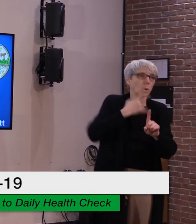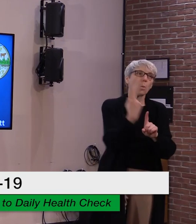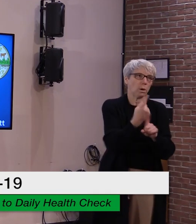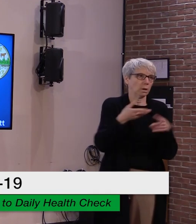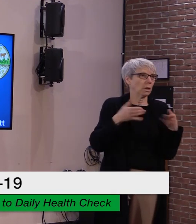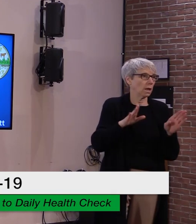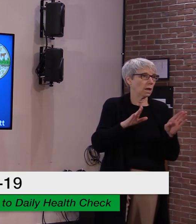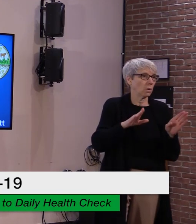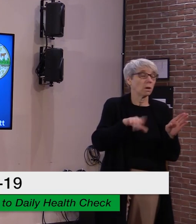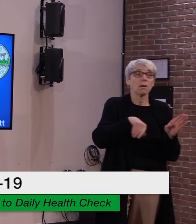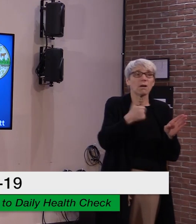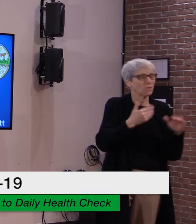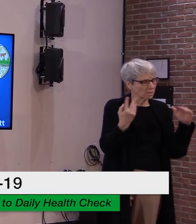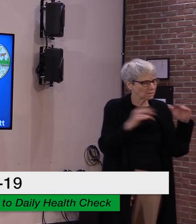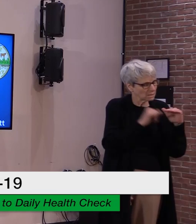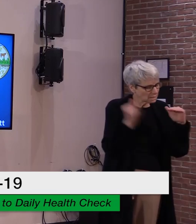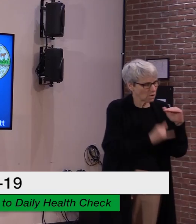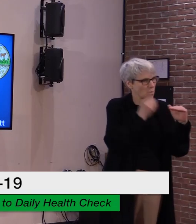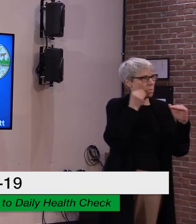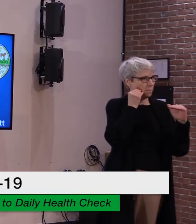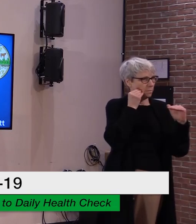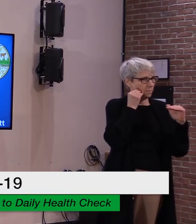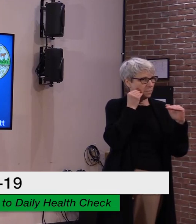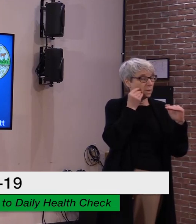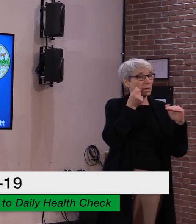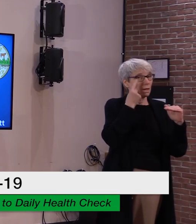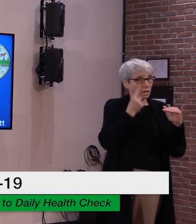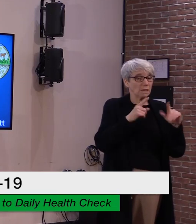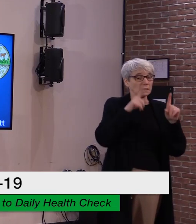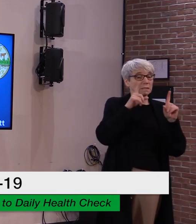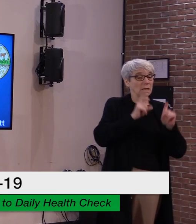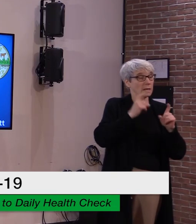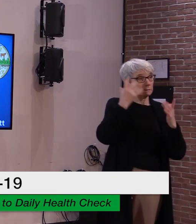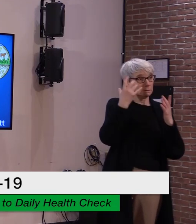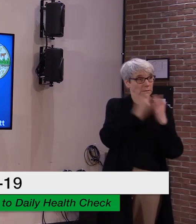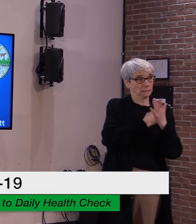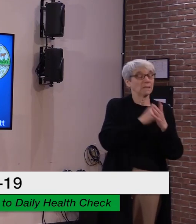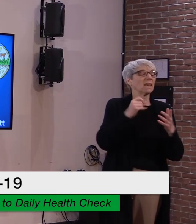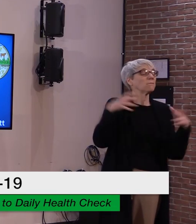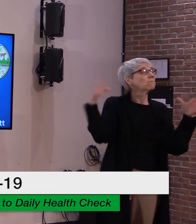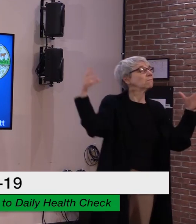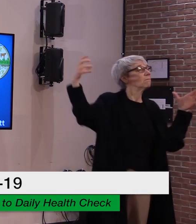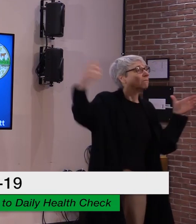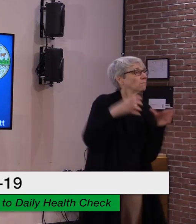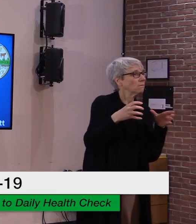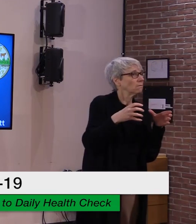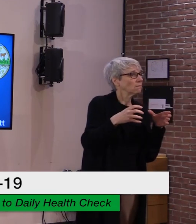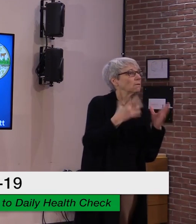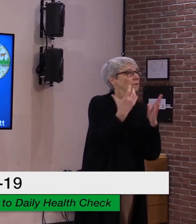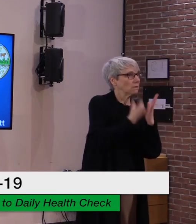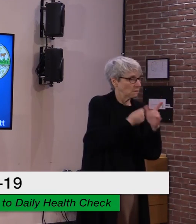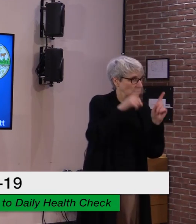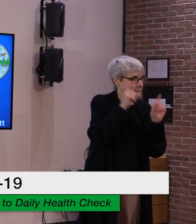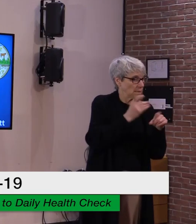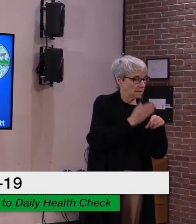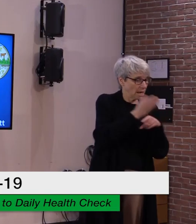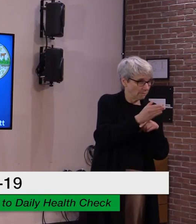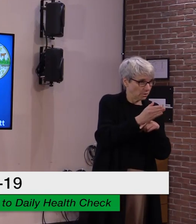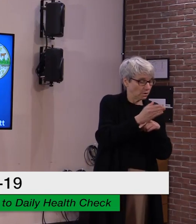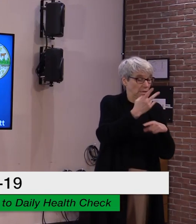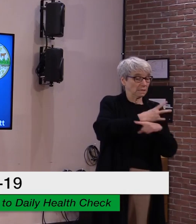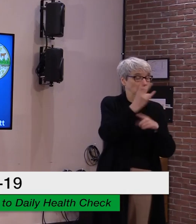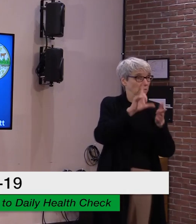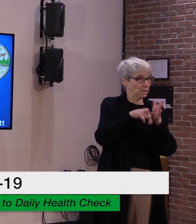gathering and then again on day seven or later if you continue to have no symptoms you may end